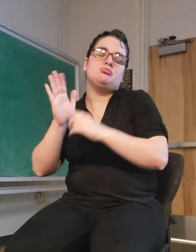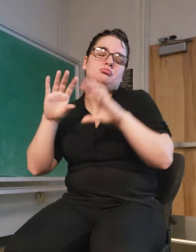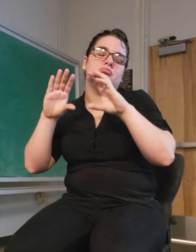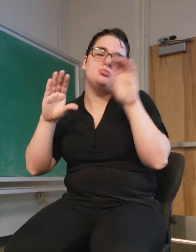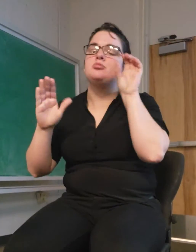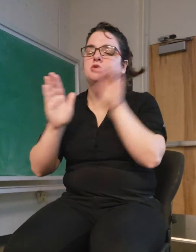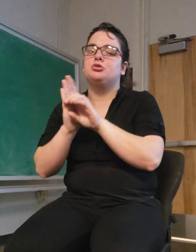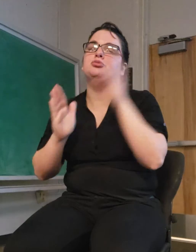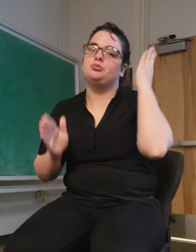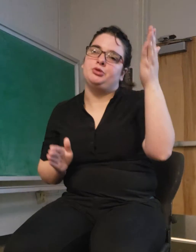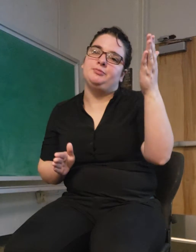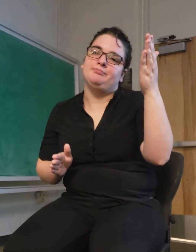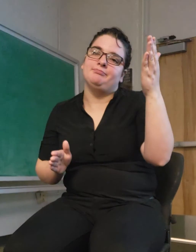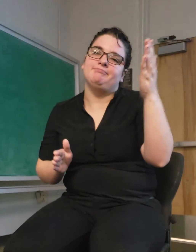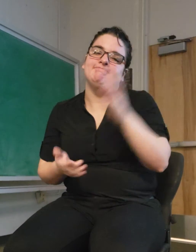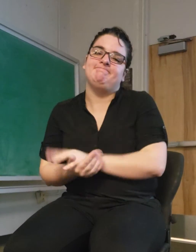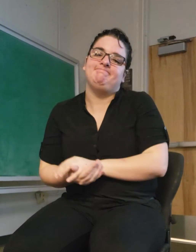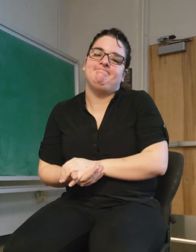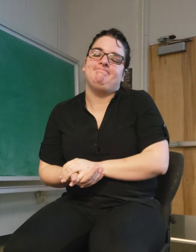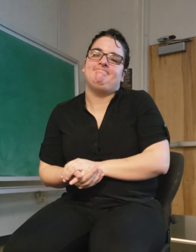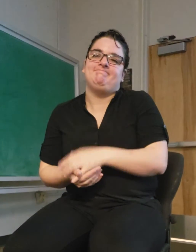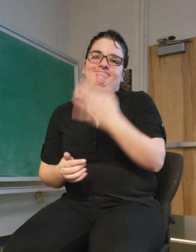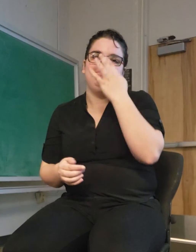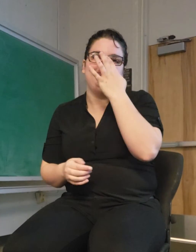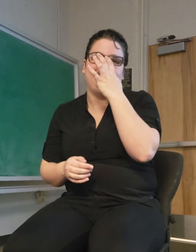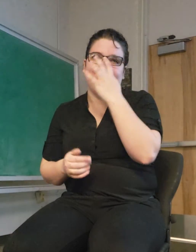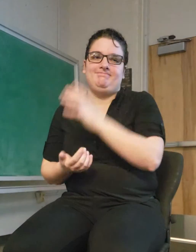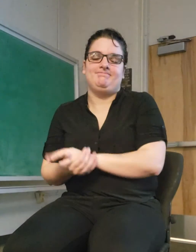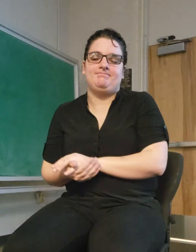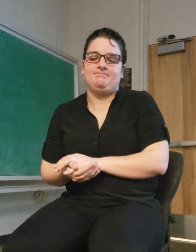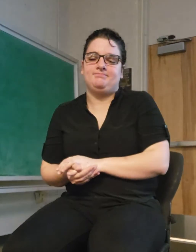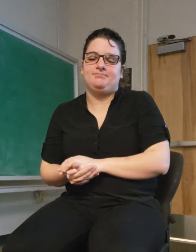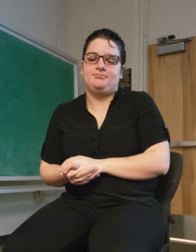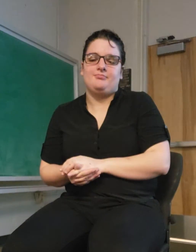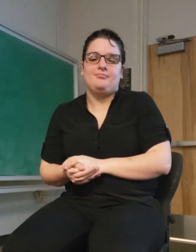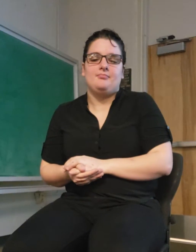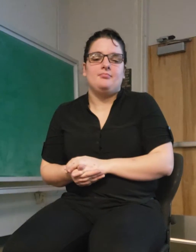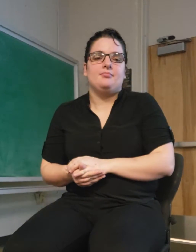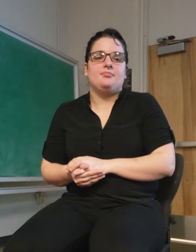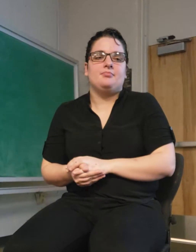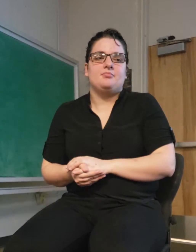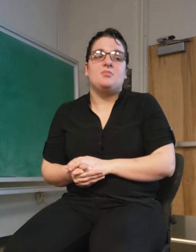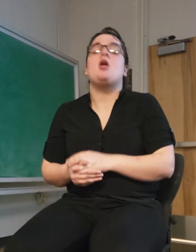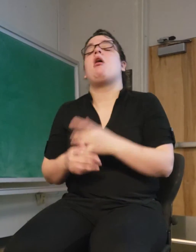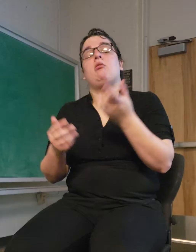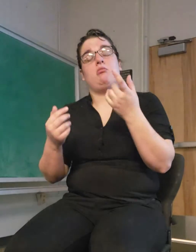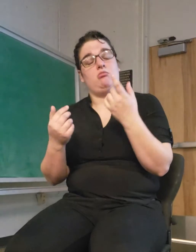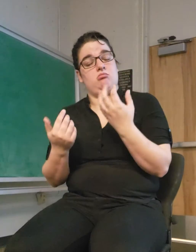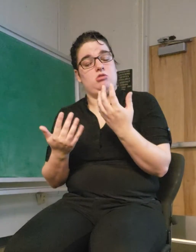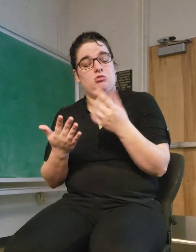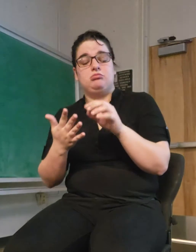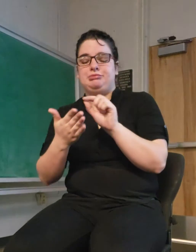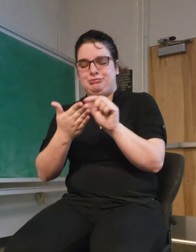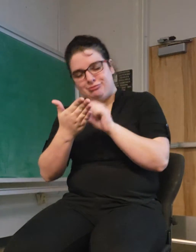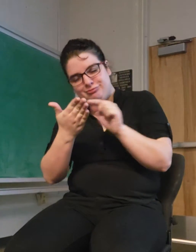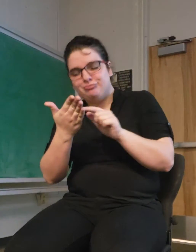in space. Now what I'm going to do is I'm going to do the calculation for the hydrogen alpha line, and then after